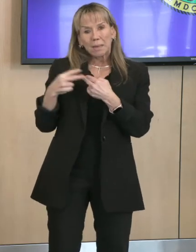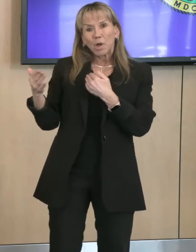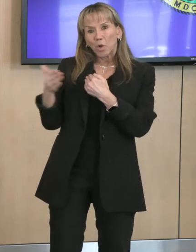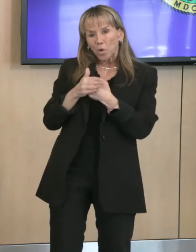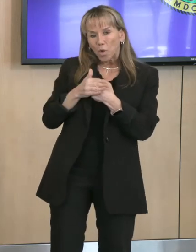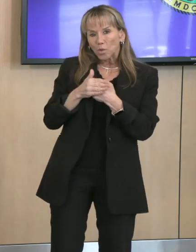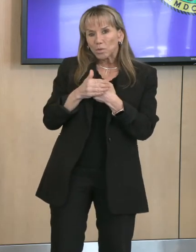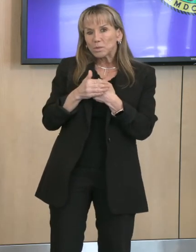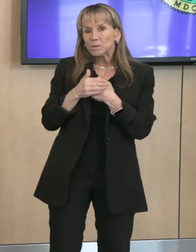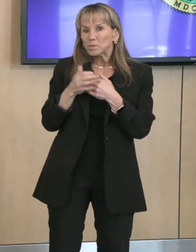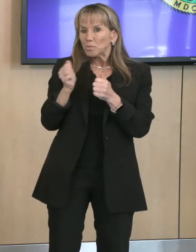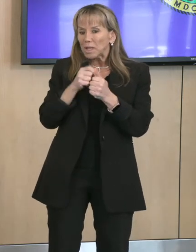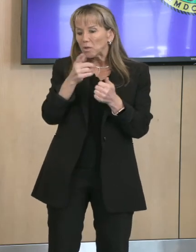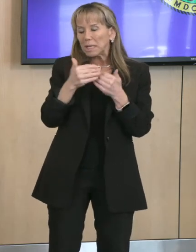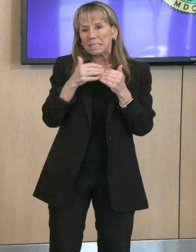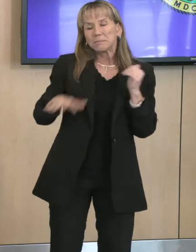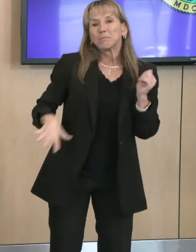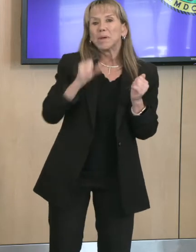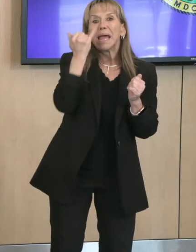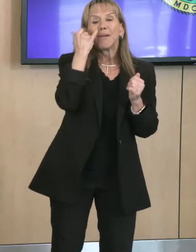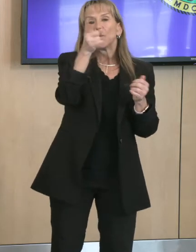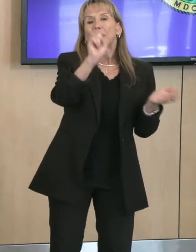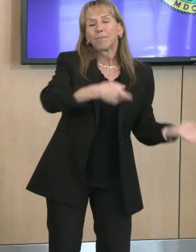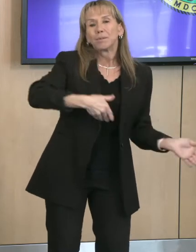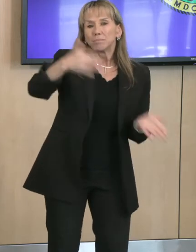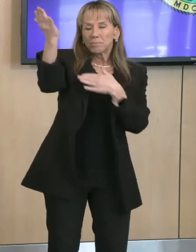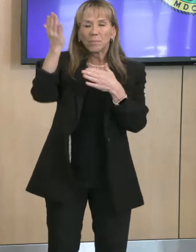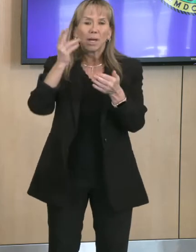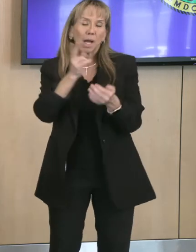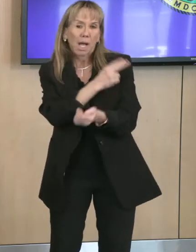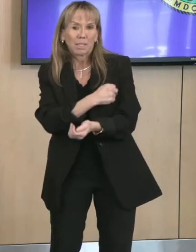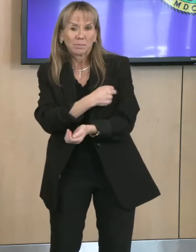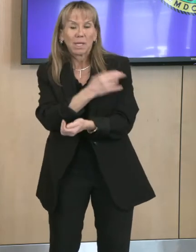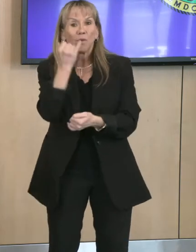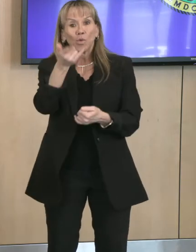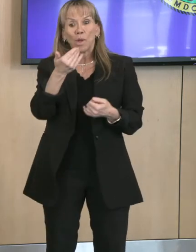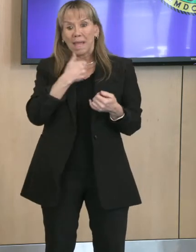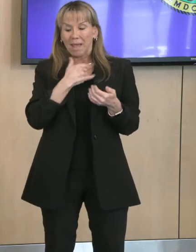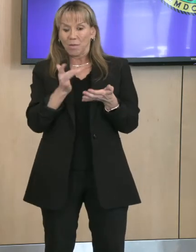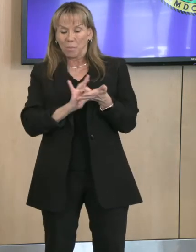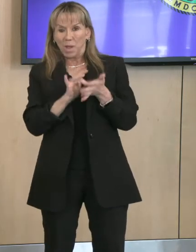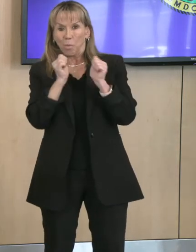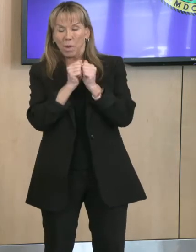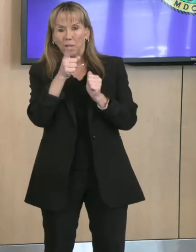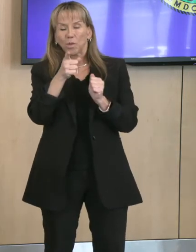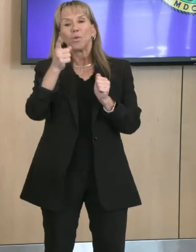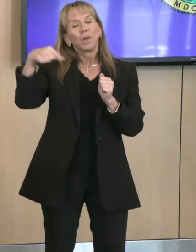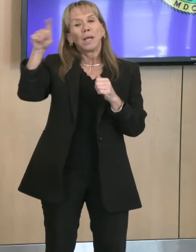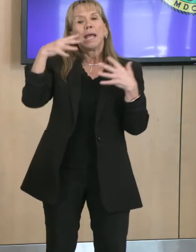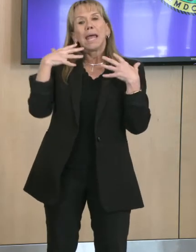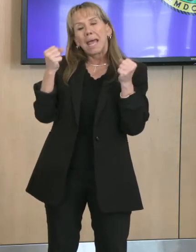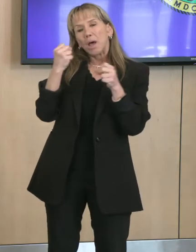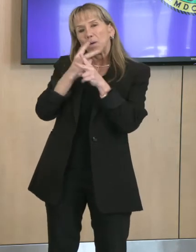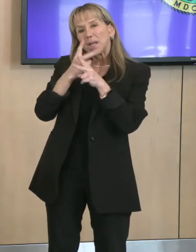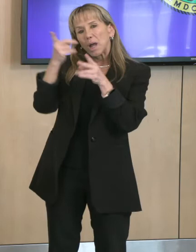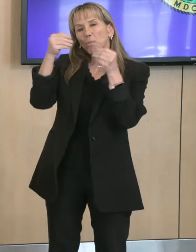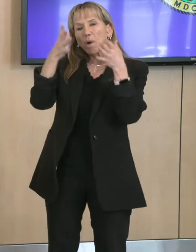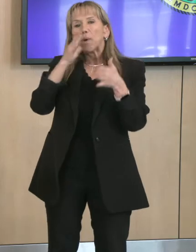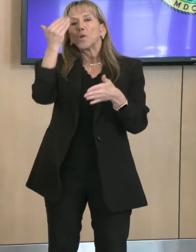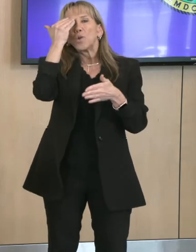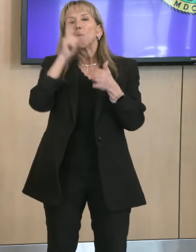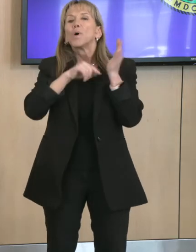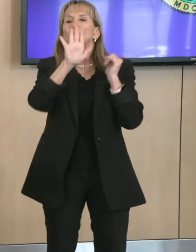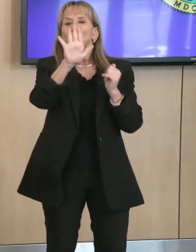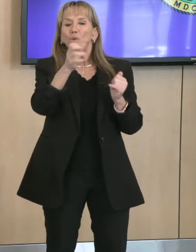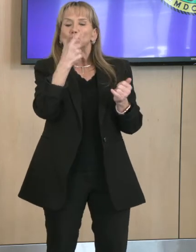to the hospital. Having your medications with you will help healthcare providers know what medications you are on, and this will